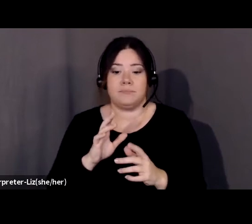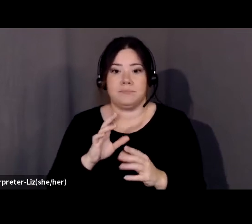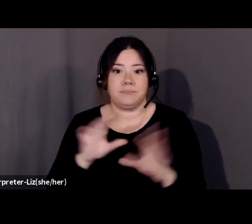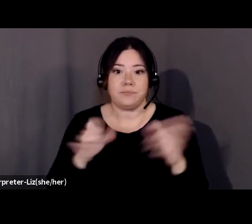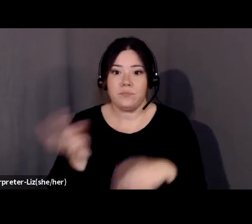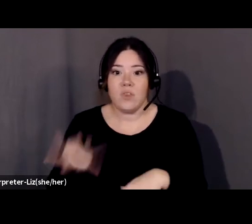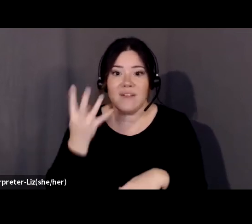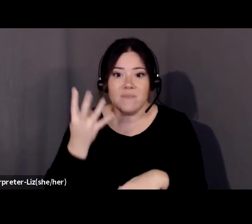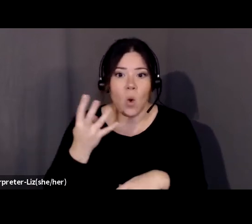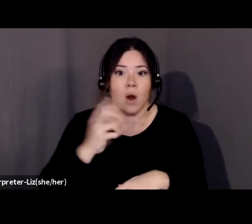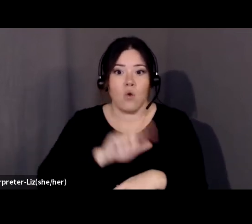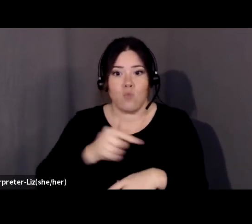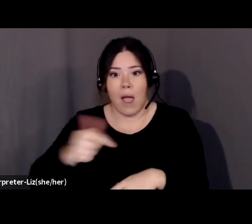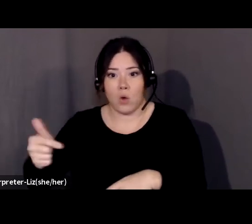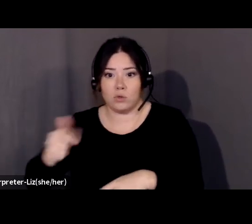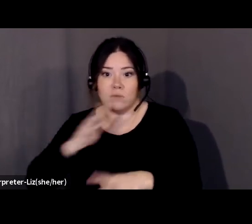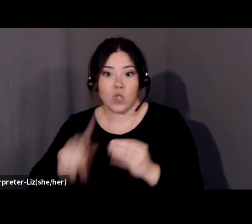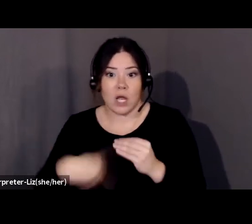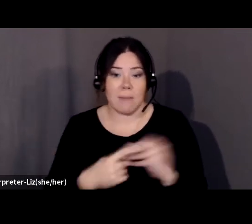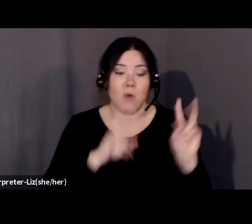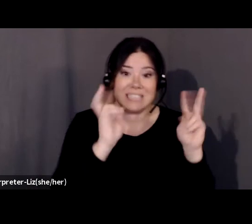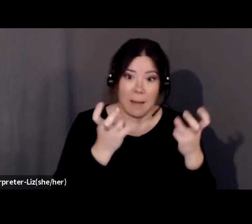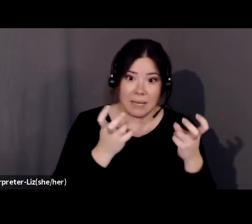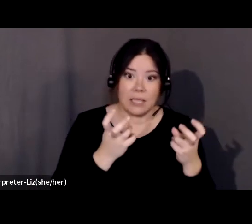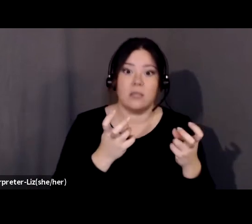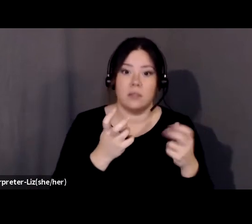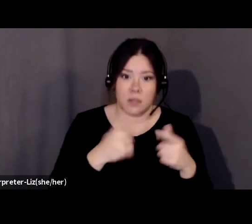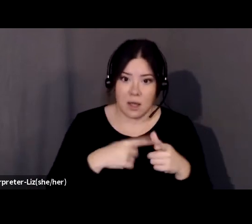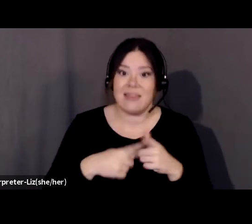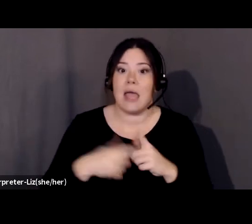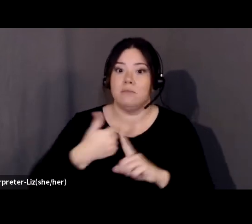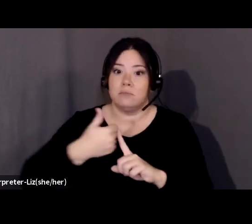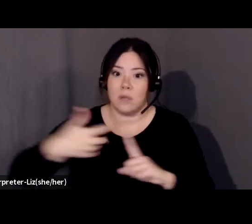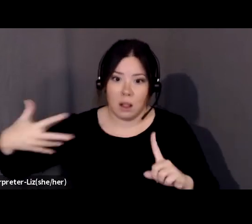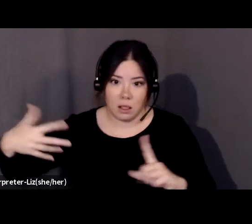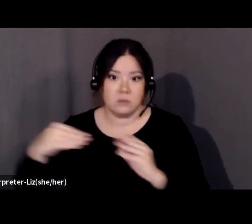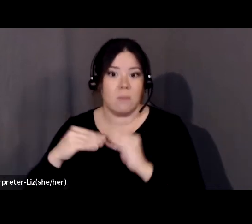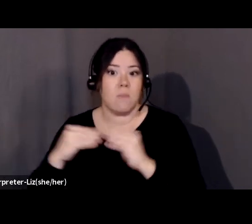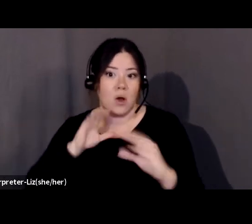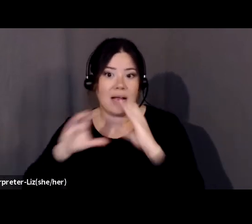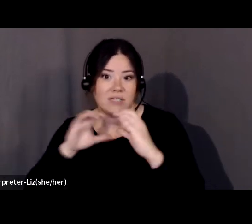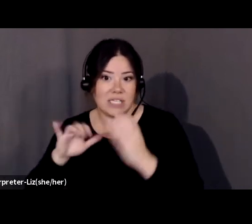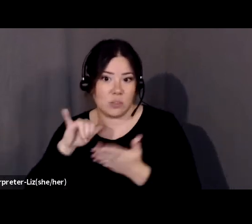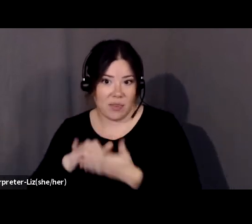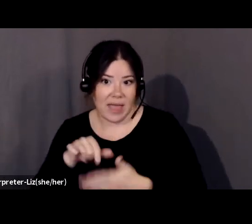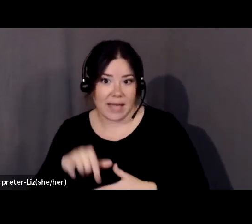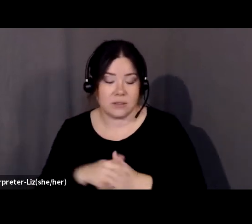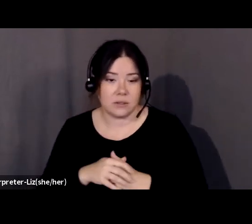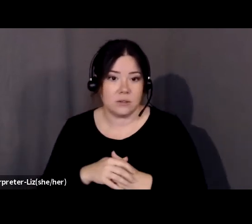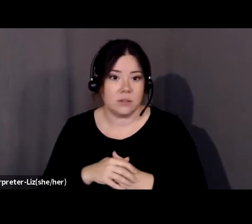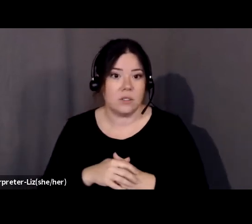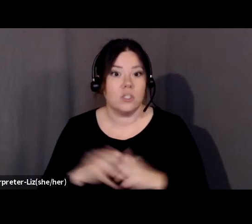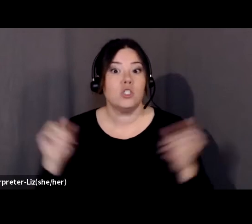talking about a topic and then going into a more in-depth conversation about it. So you get to hear from